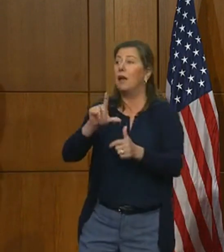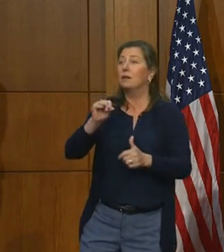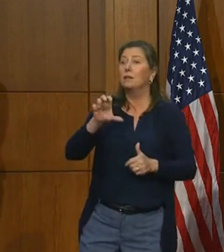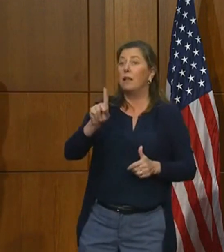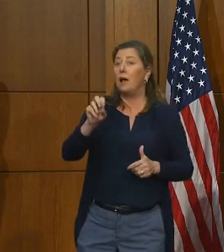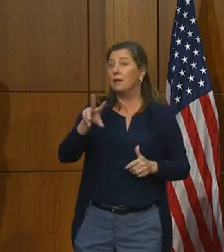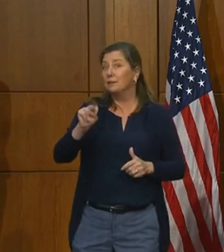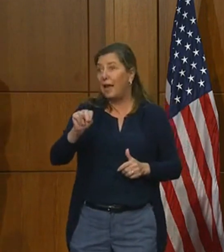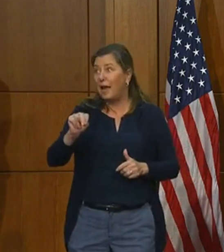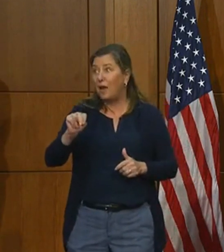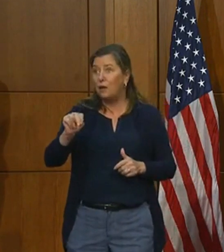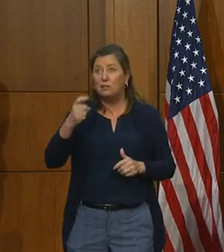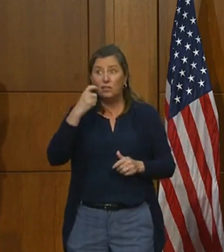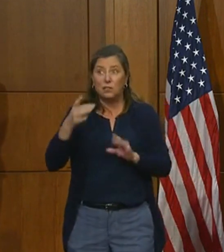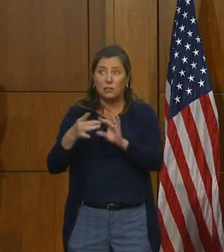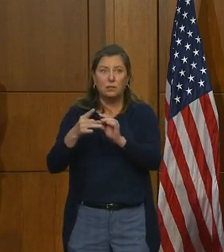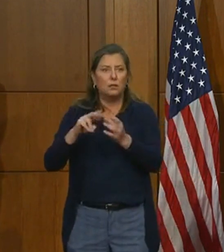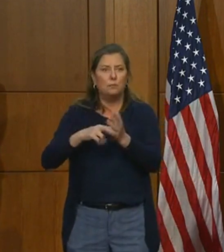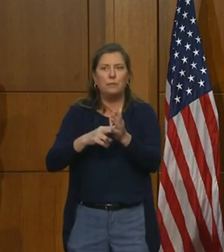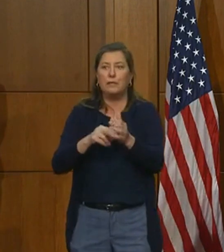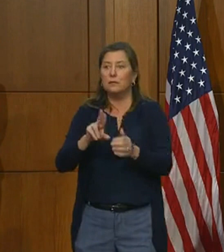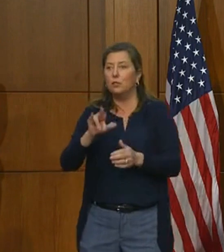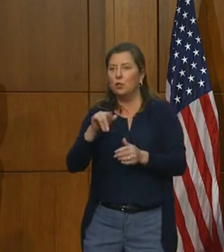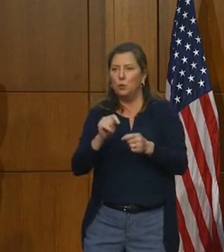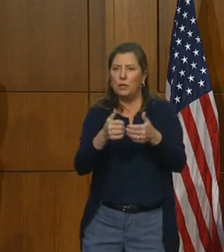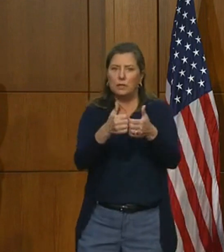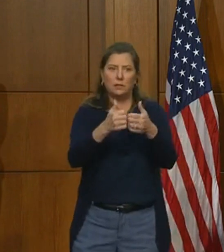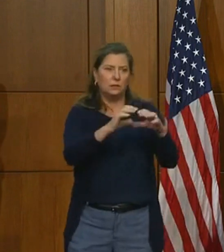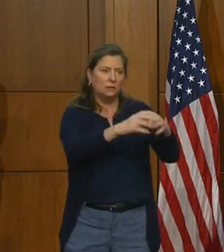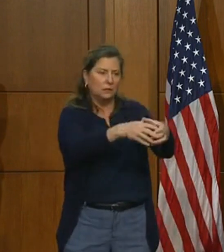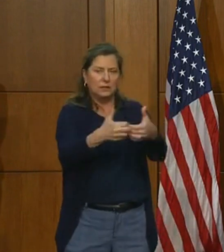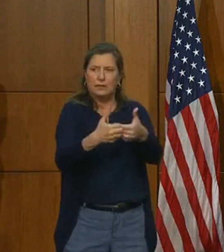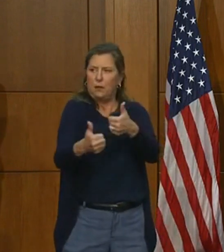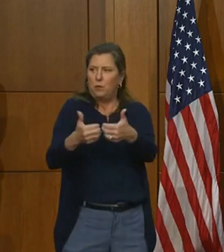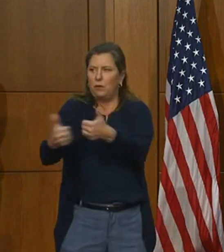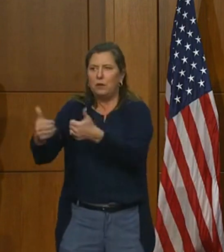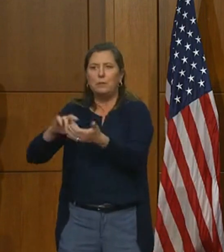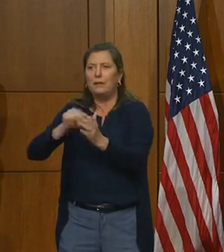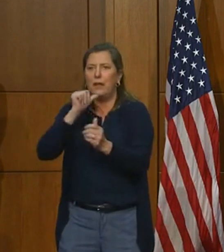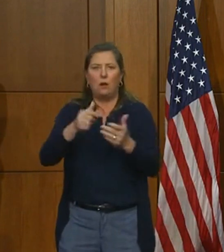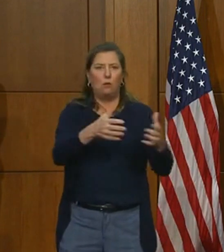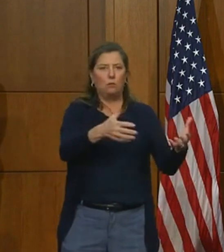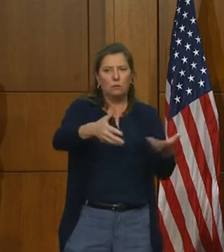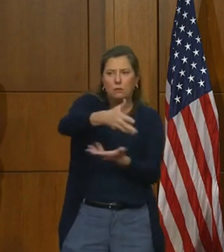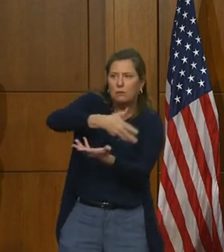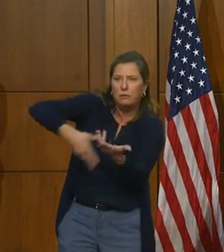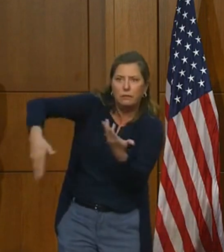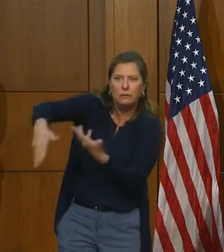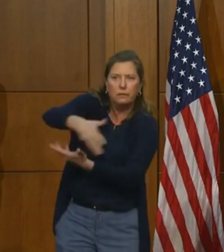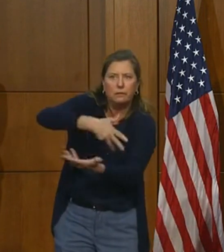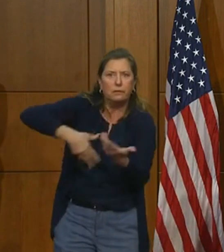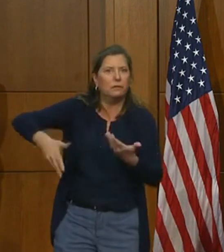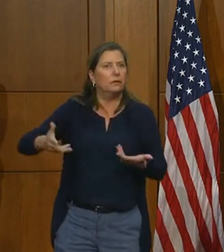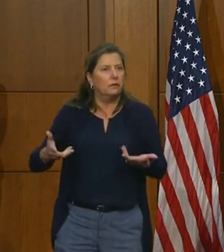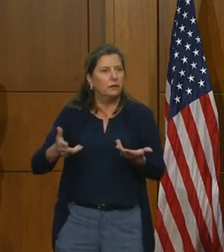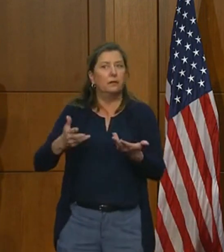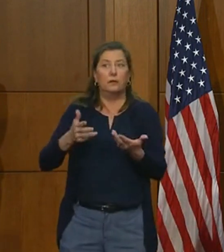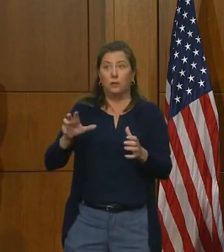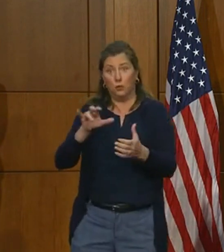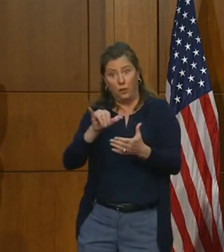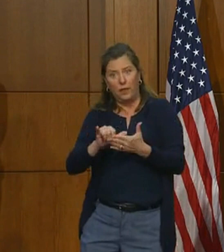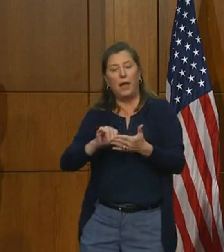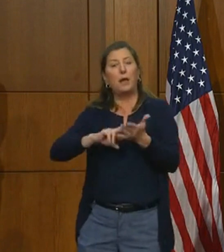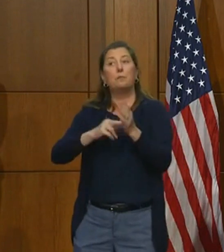question, lockdown just means you keep units separated so that there is no intermingling of units, and that provides DOC